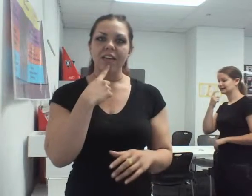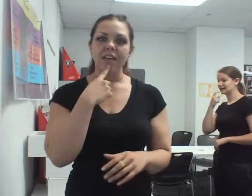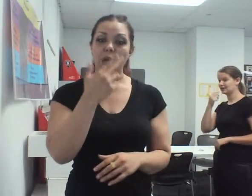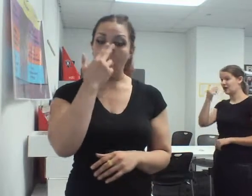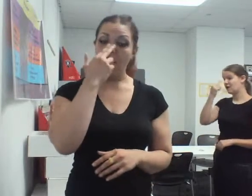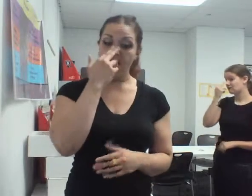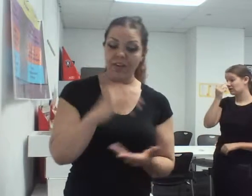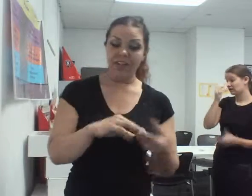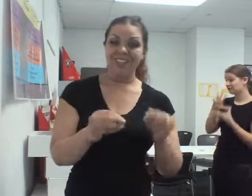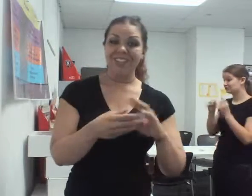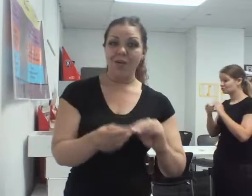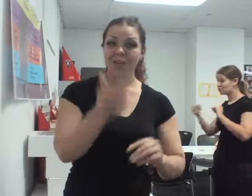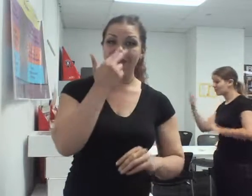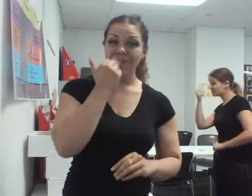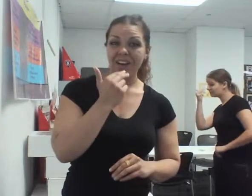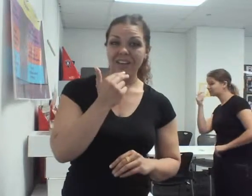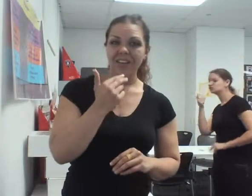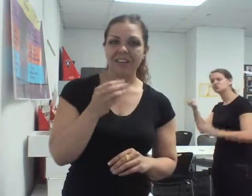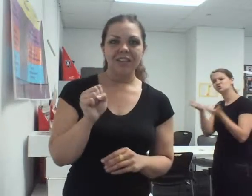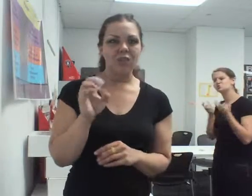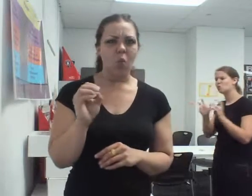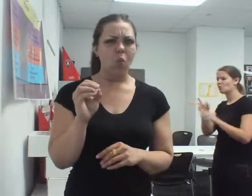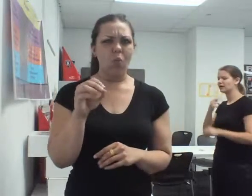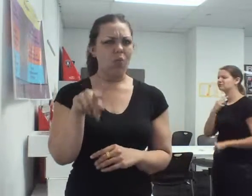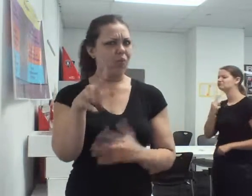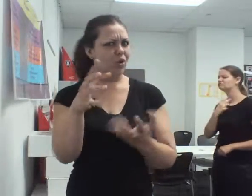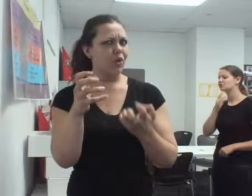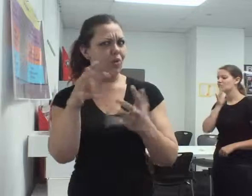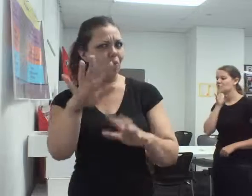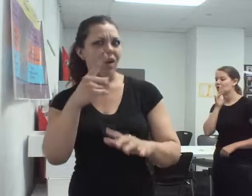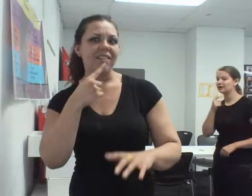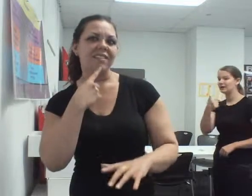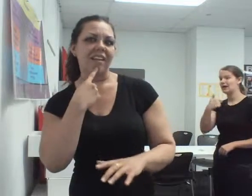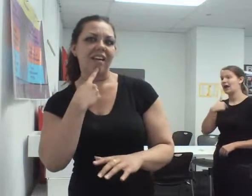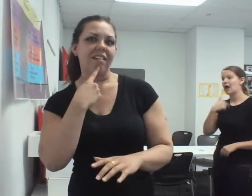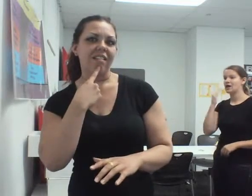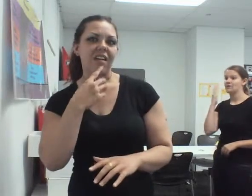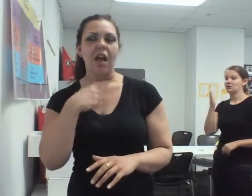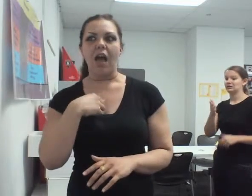funny, so you don't want to voice it to ASL. I'm going to tell you a funny story, it's funny.